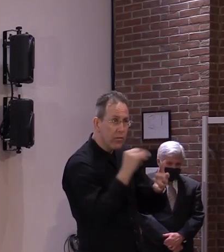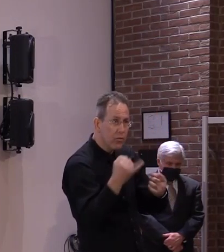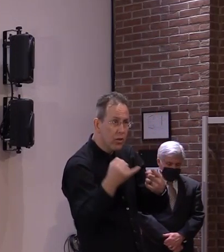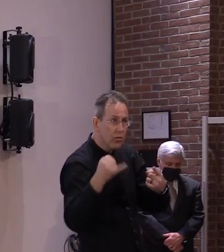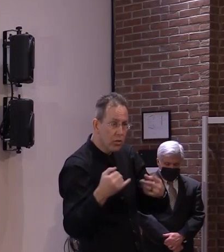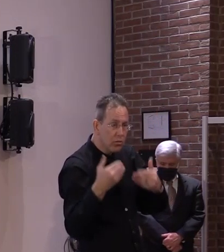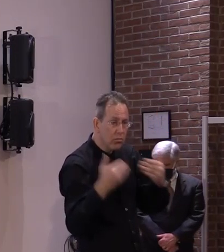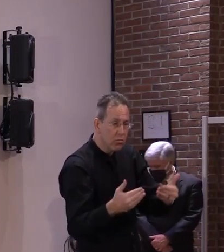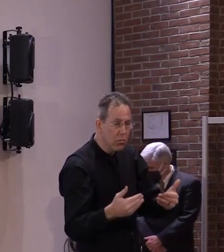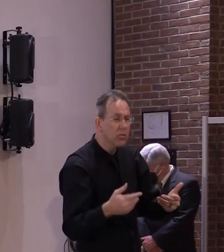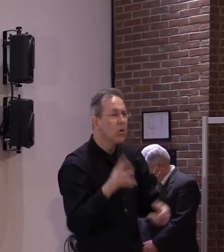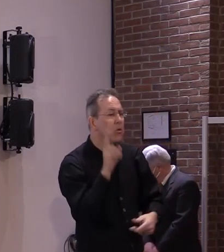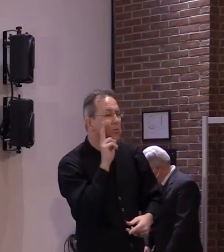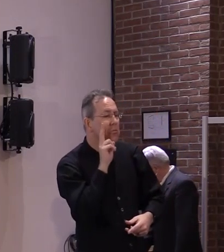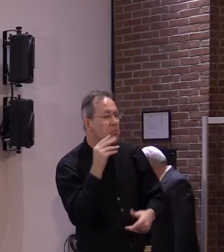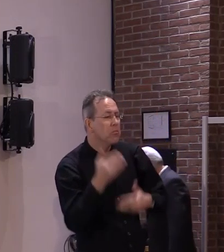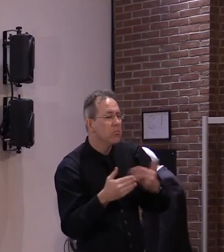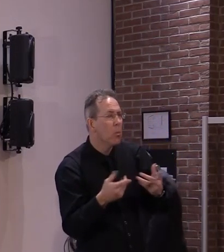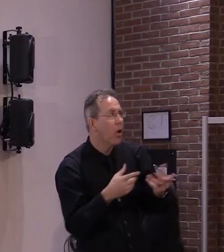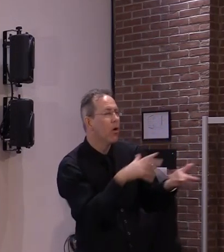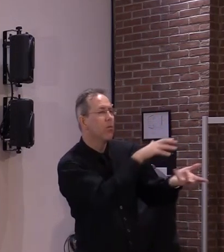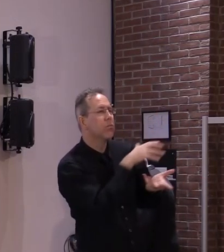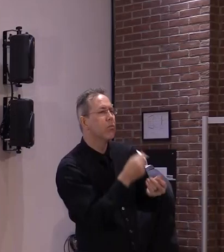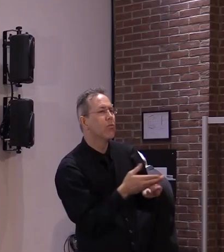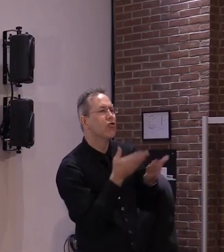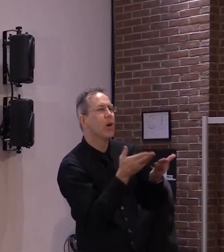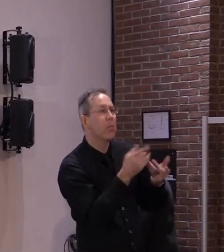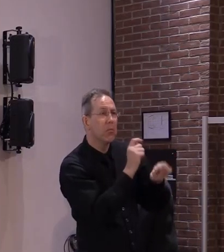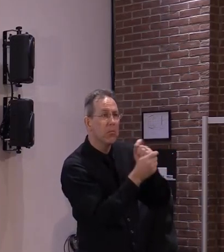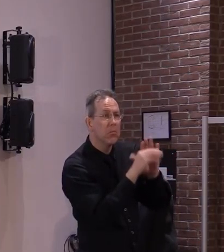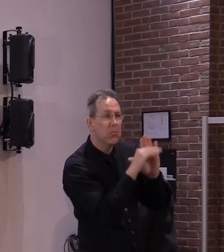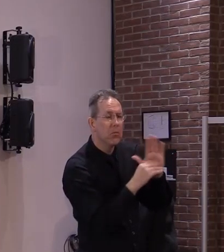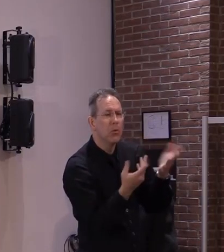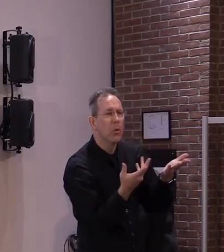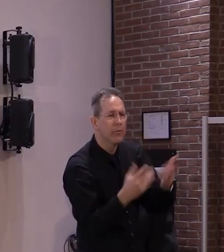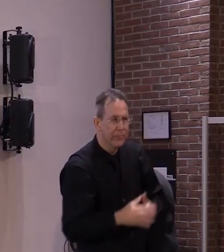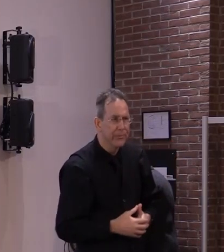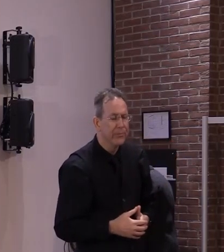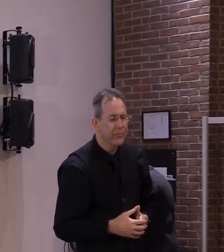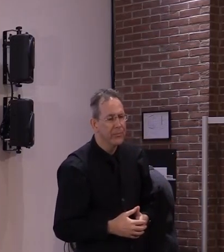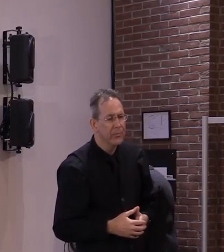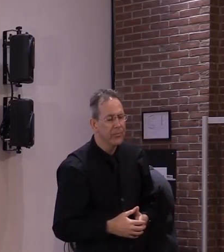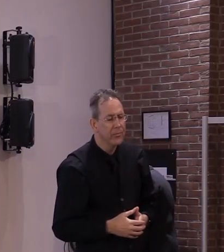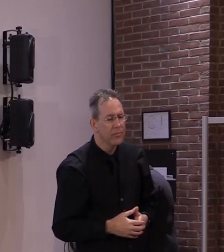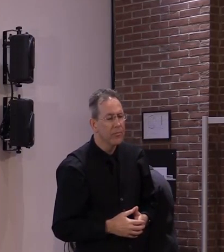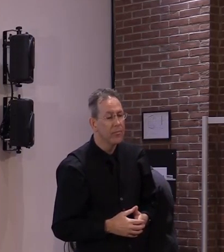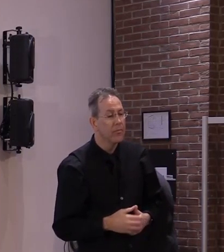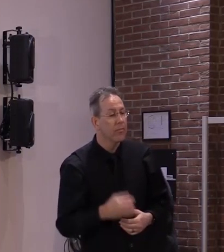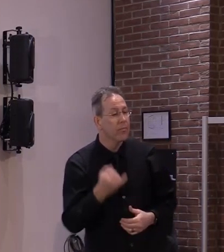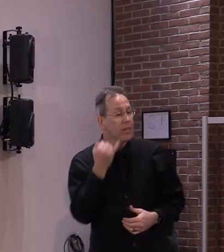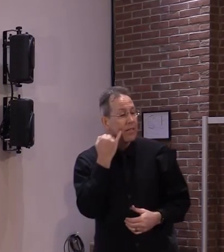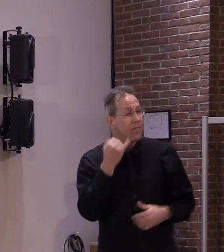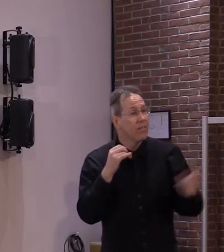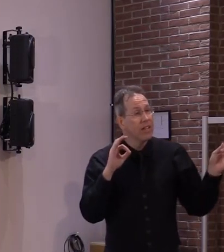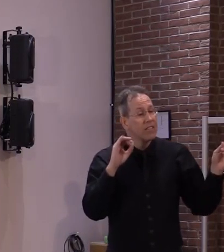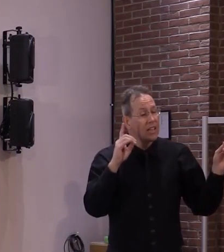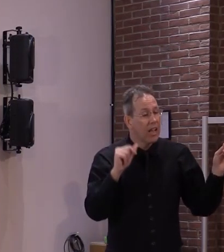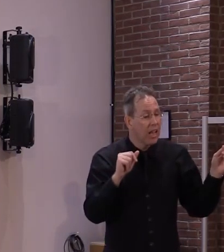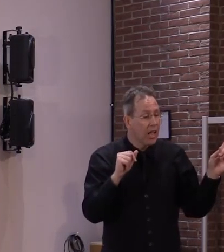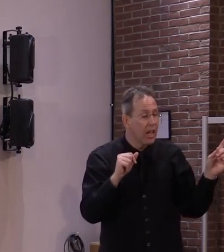to do with serious disease, whether it has to do with a special subpopulation, whether that be racially determined or age